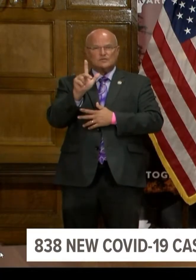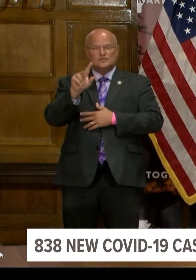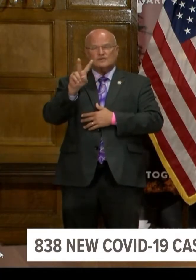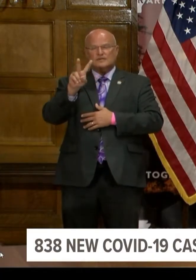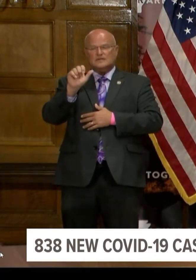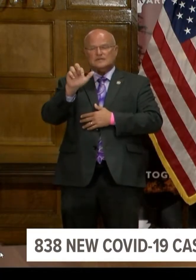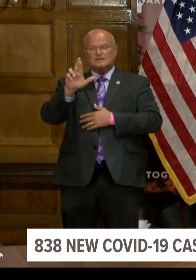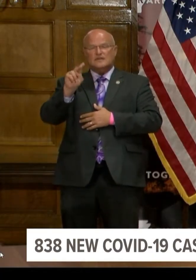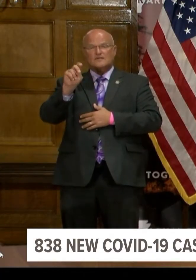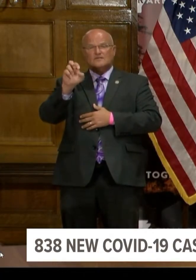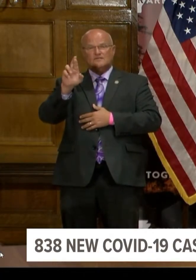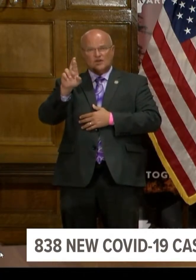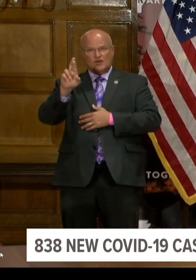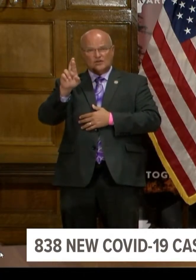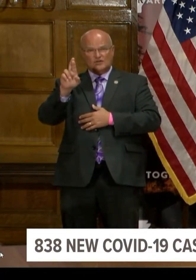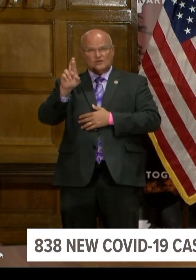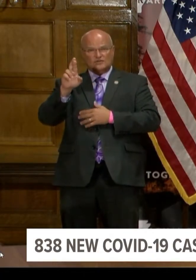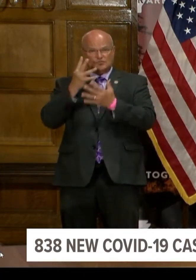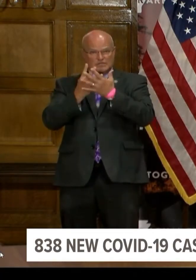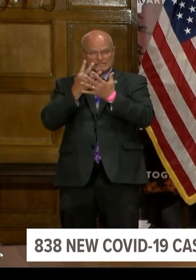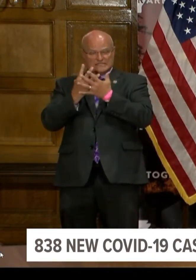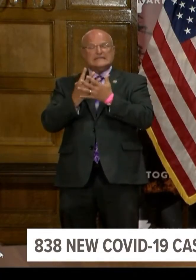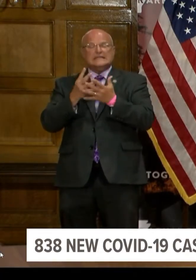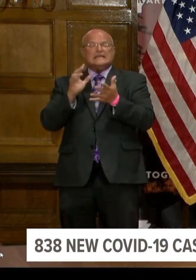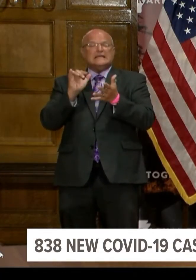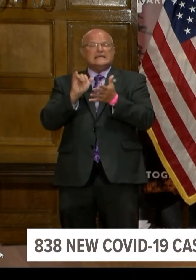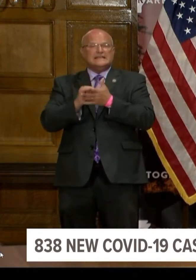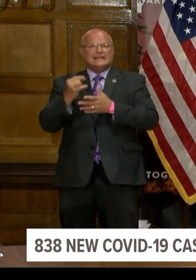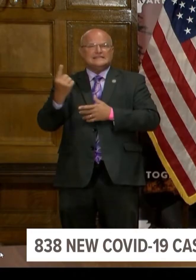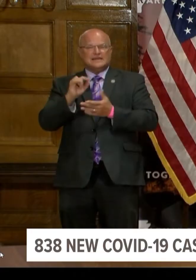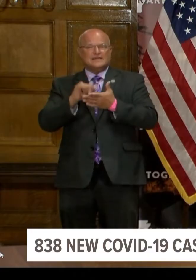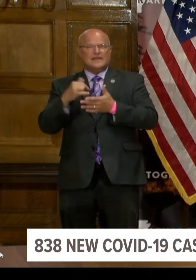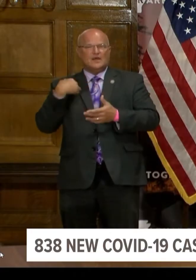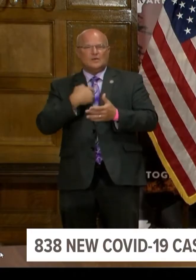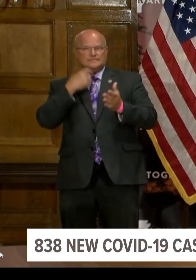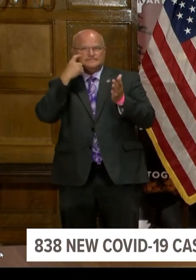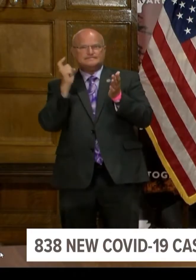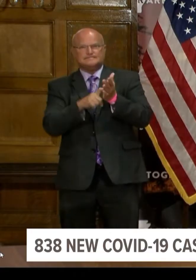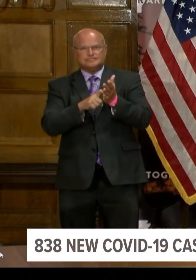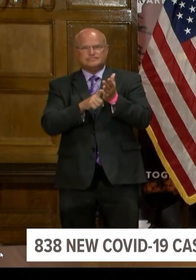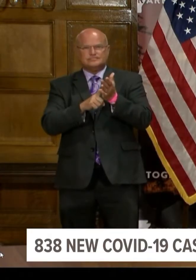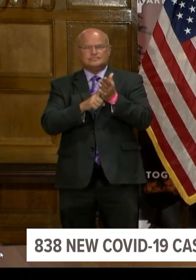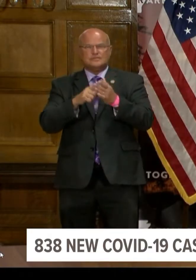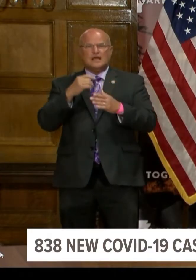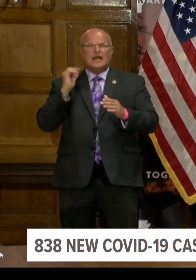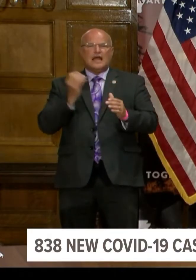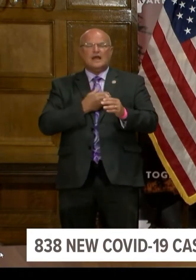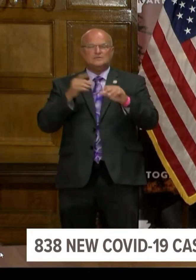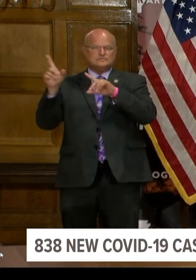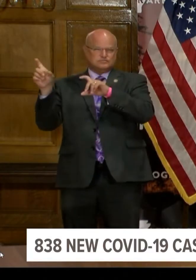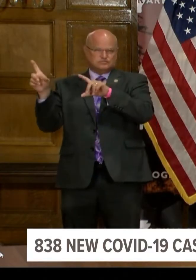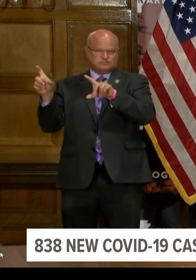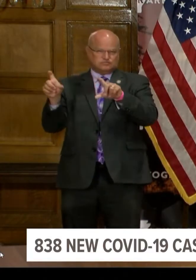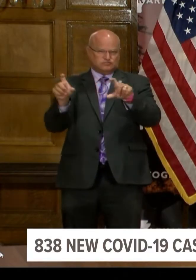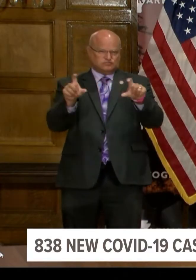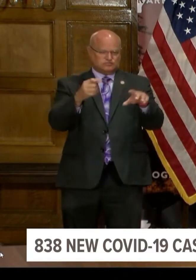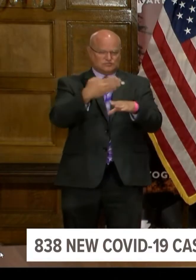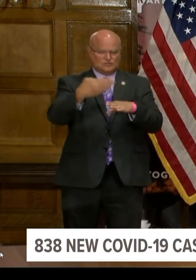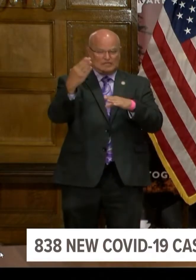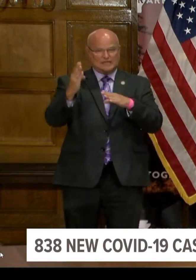Varner unit. And so that's something that we've detected as a result of our mass testing that we